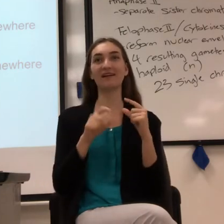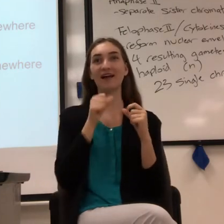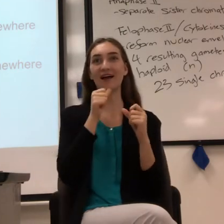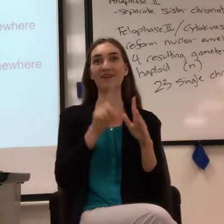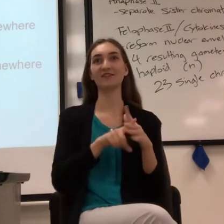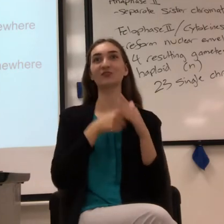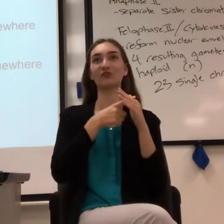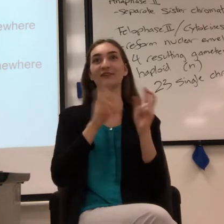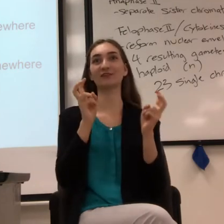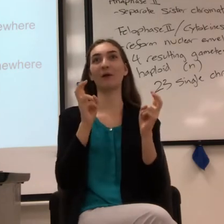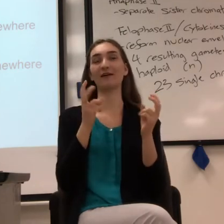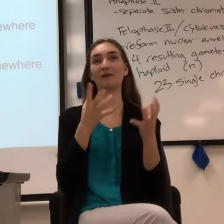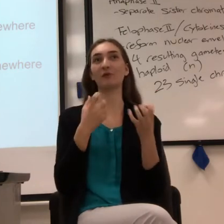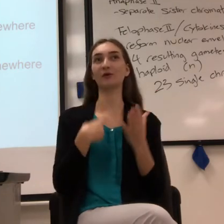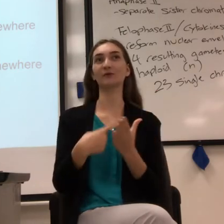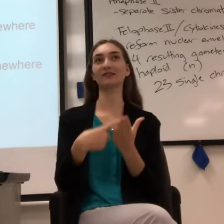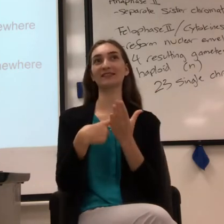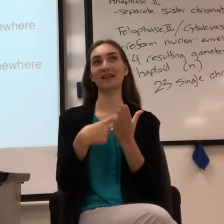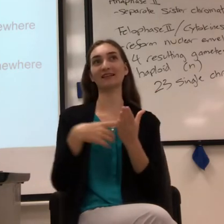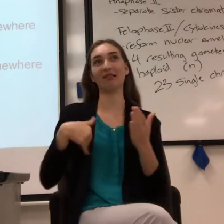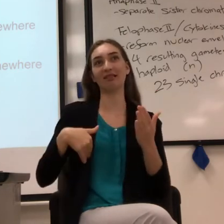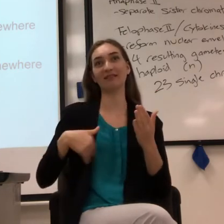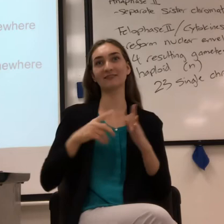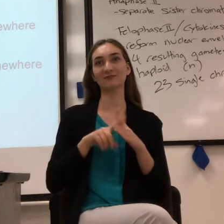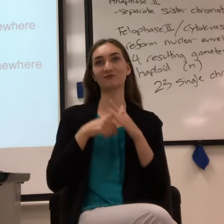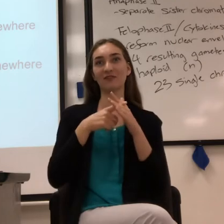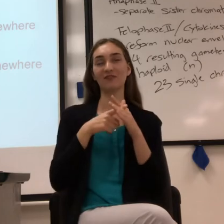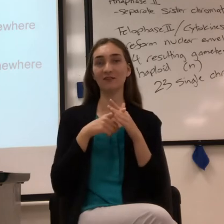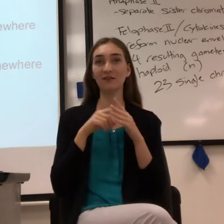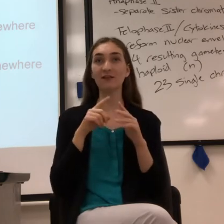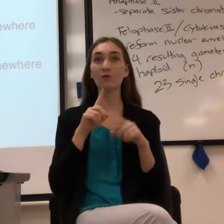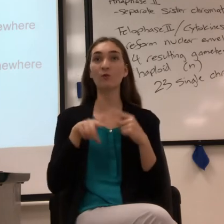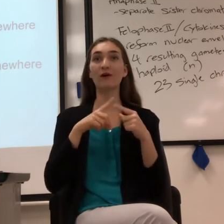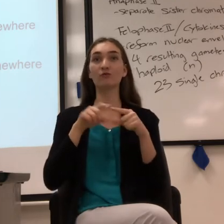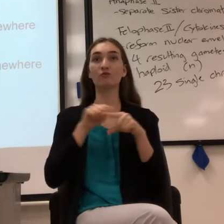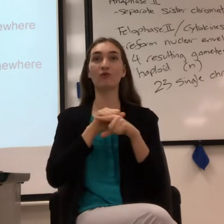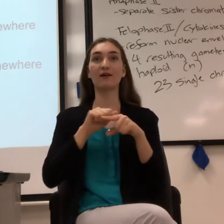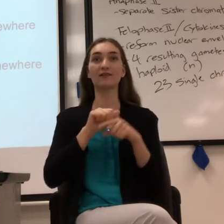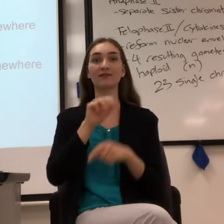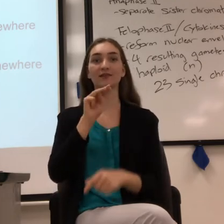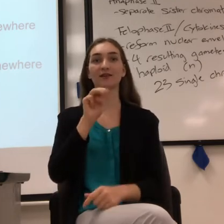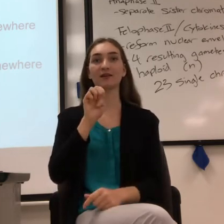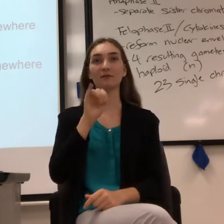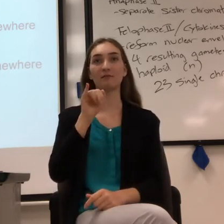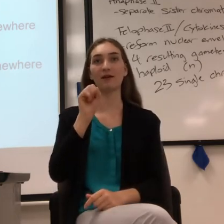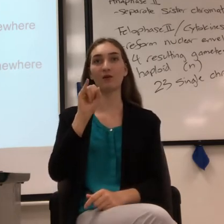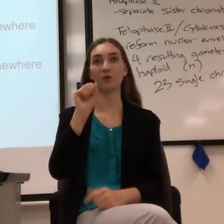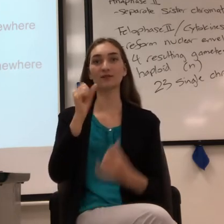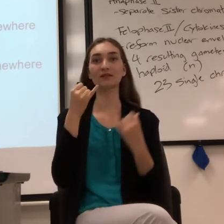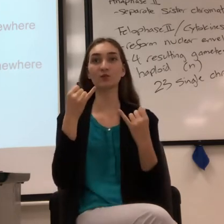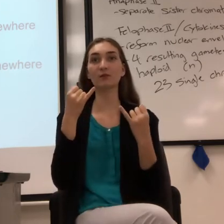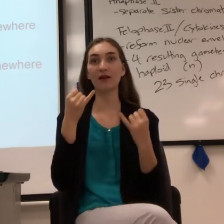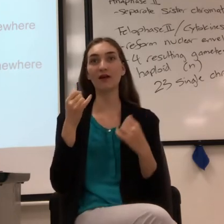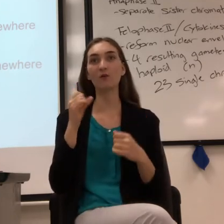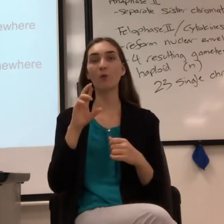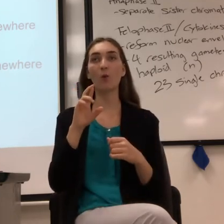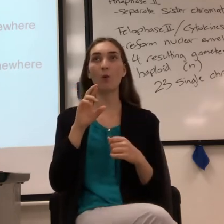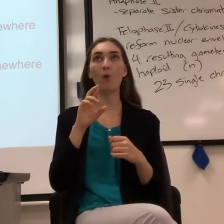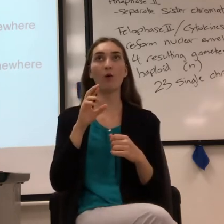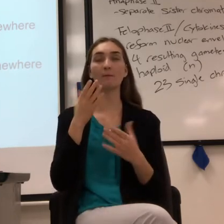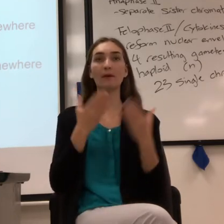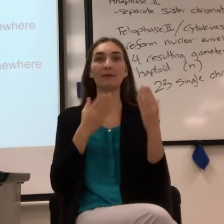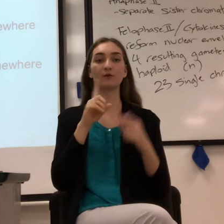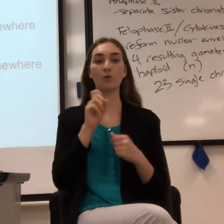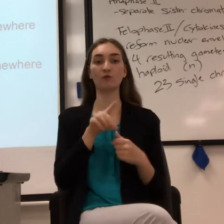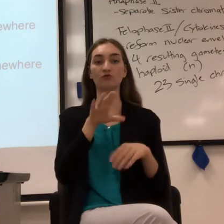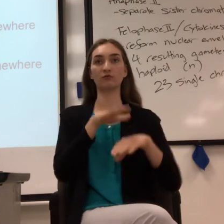to yet. But when you practice meiosis today, or if I on a quiz I ask you a